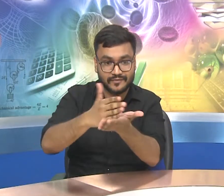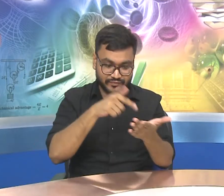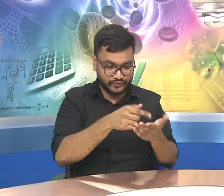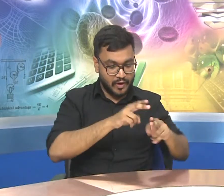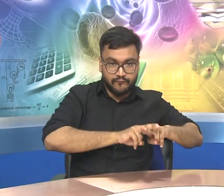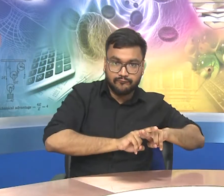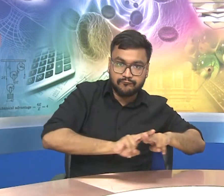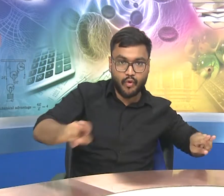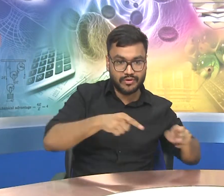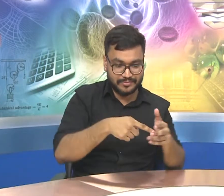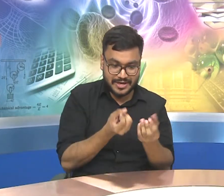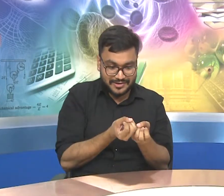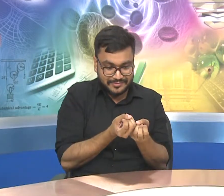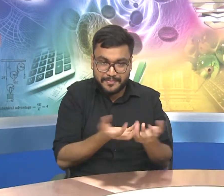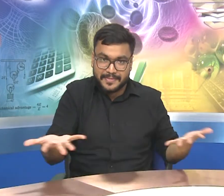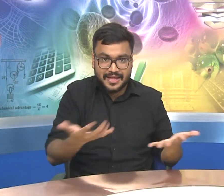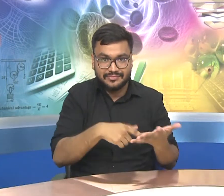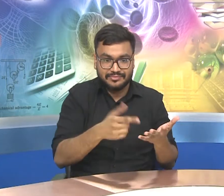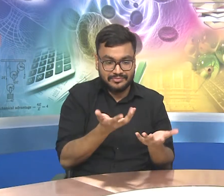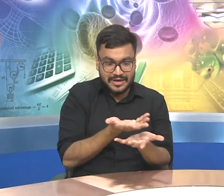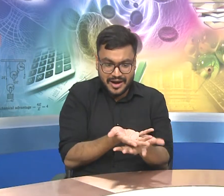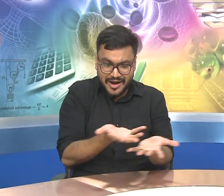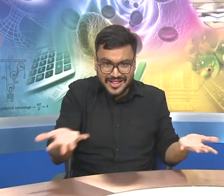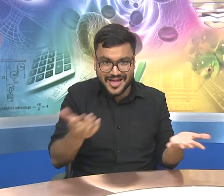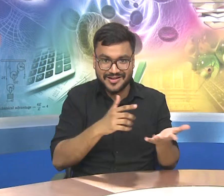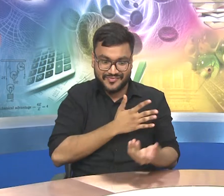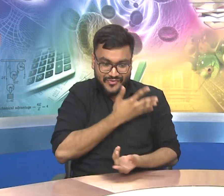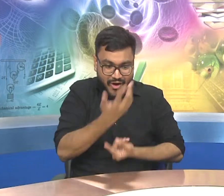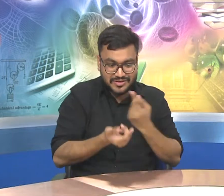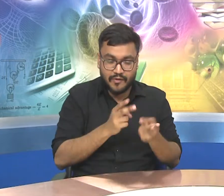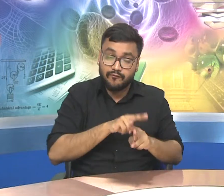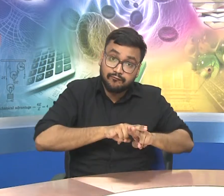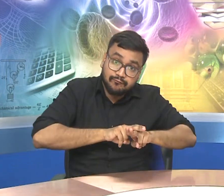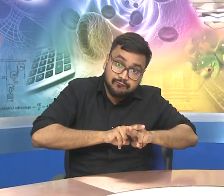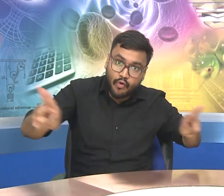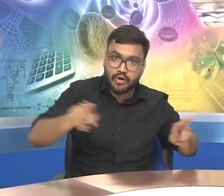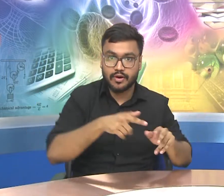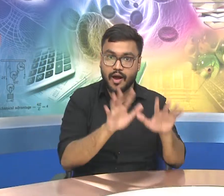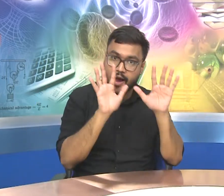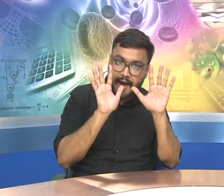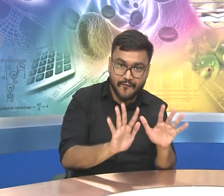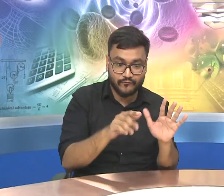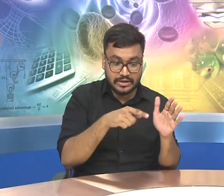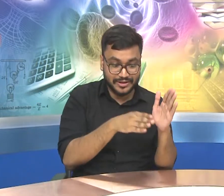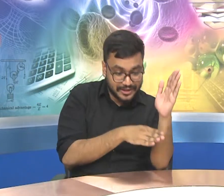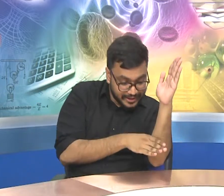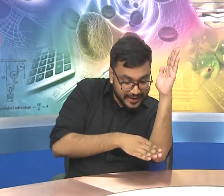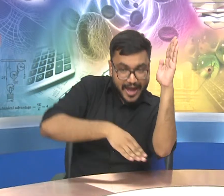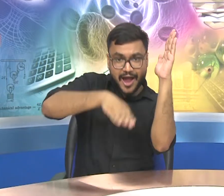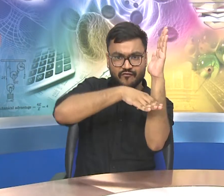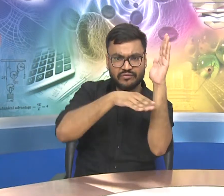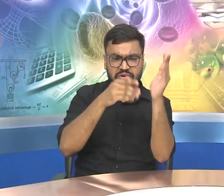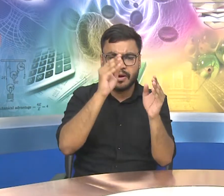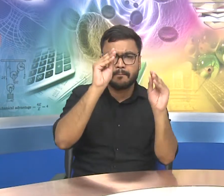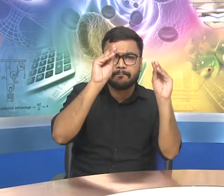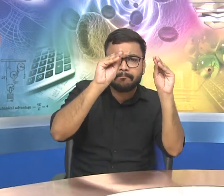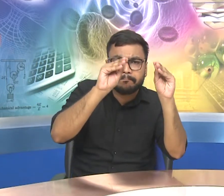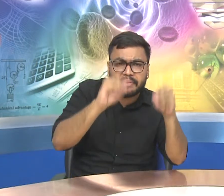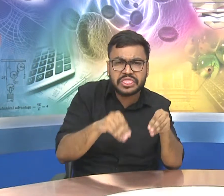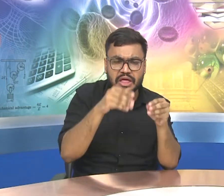carnivores. In simple, we can say more producers, then fewer herbivores, and then very few